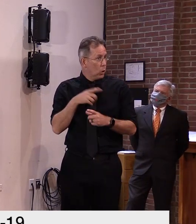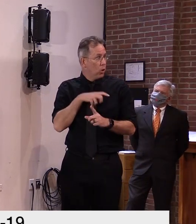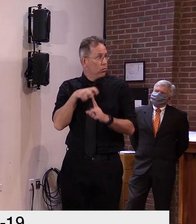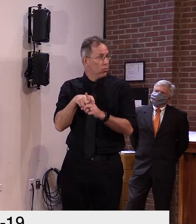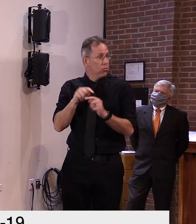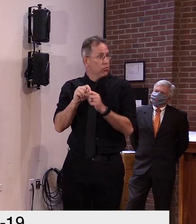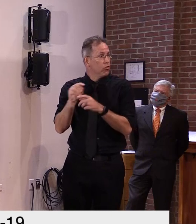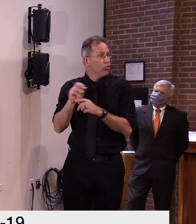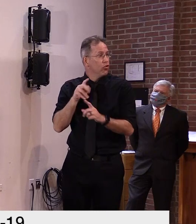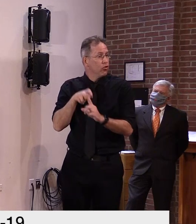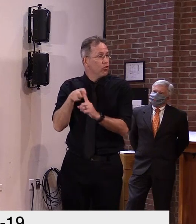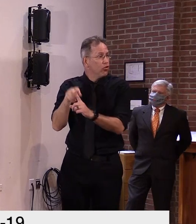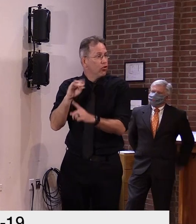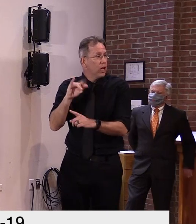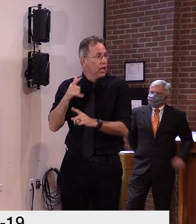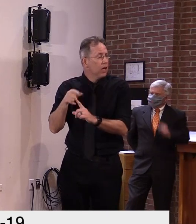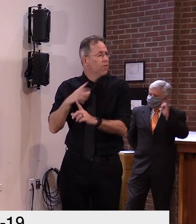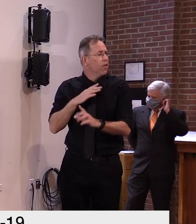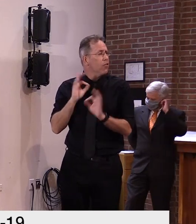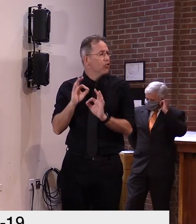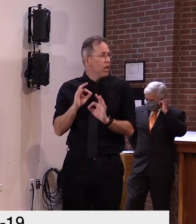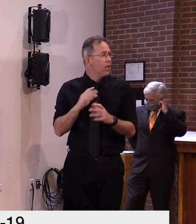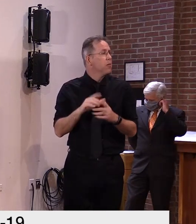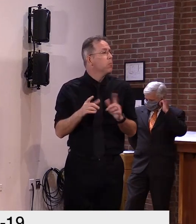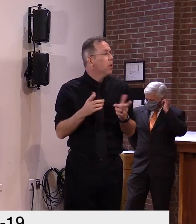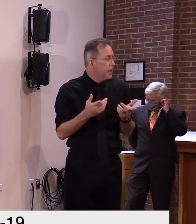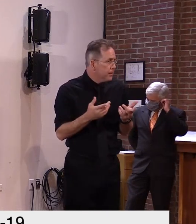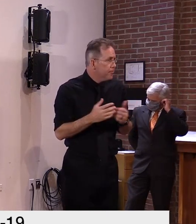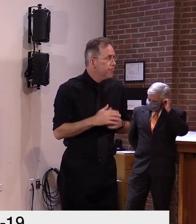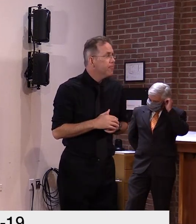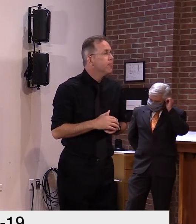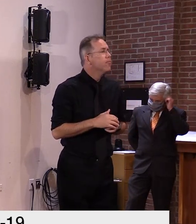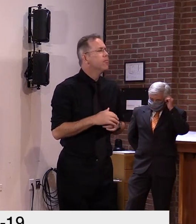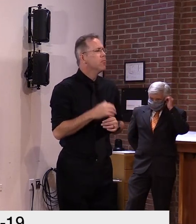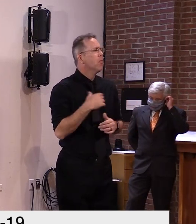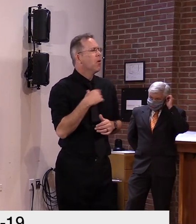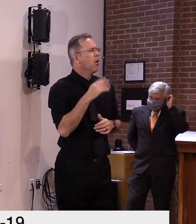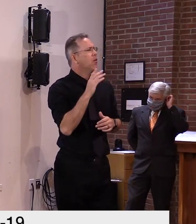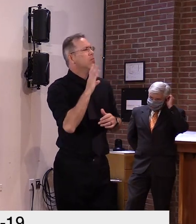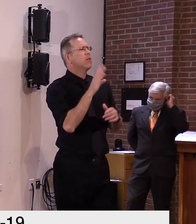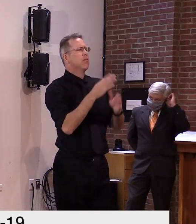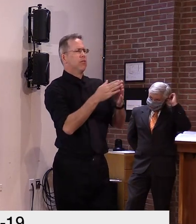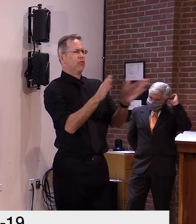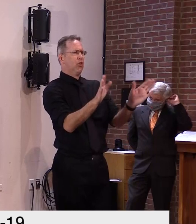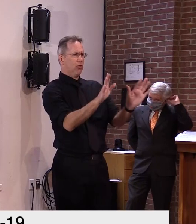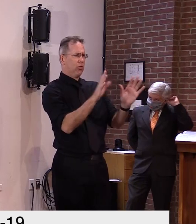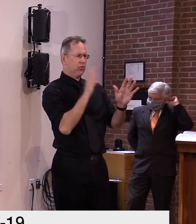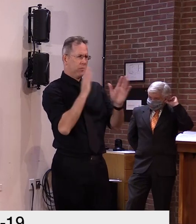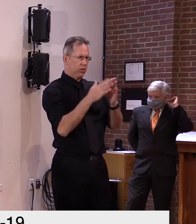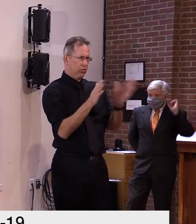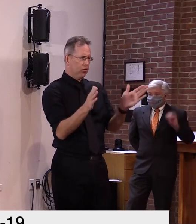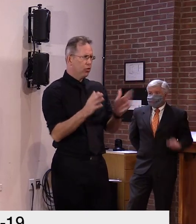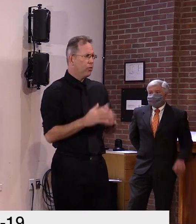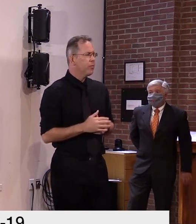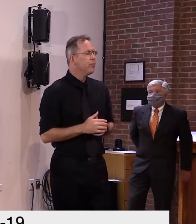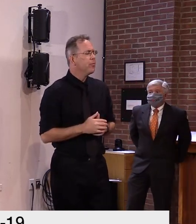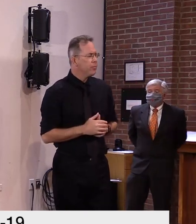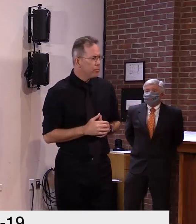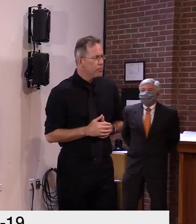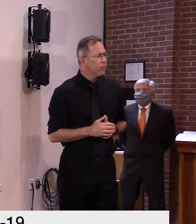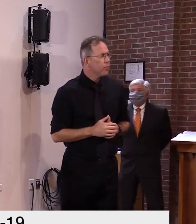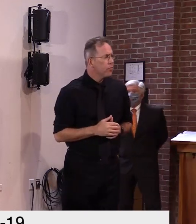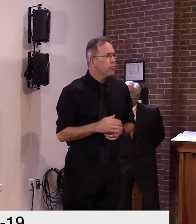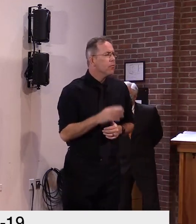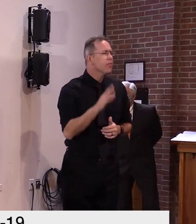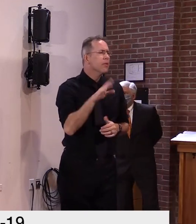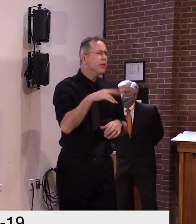a little bit since you've given me the opportunity. This would not be the first healthcare worker in any institution in the